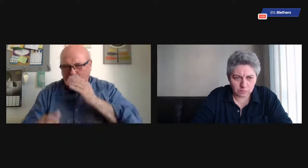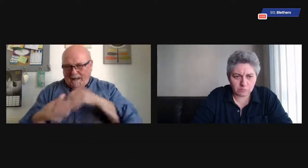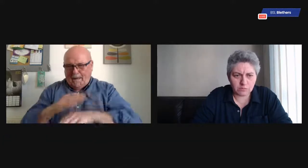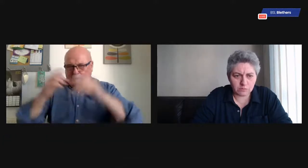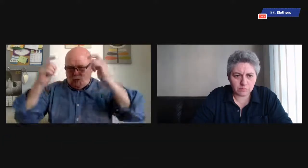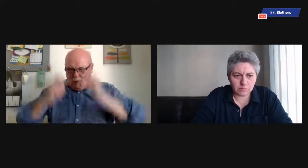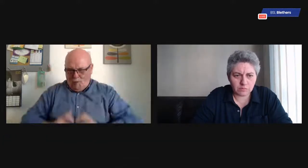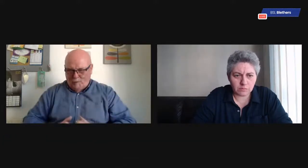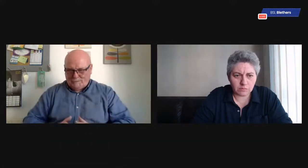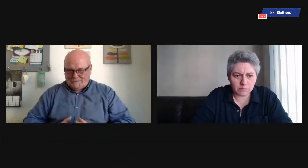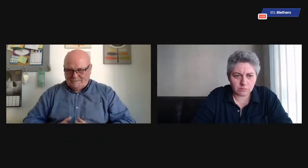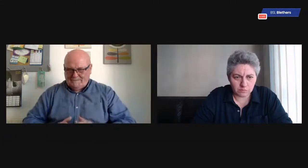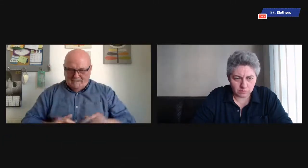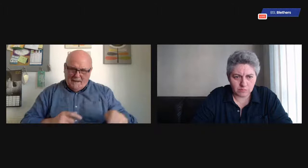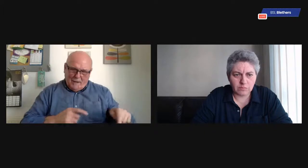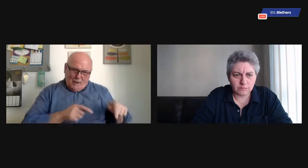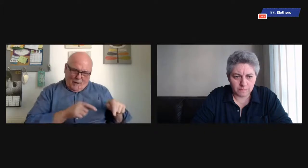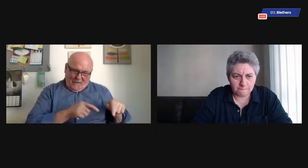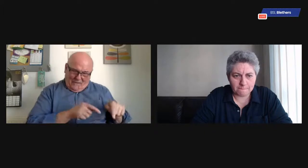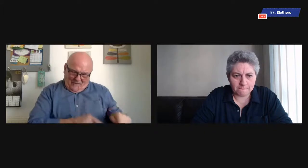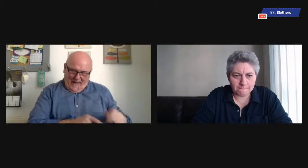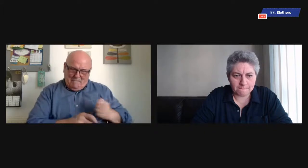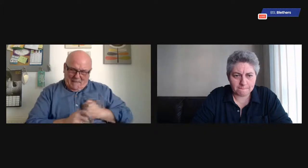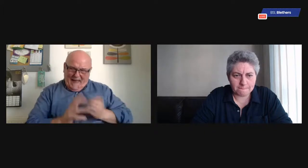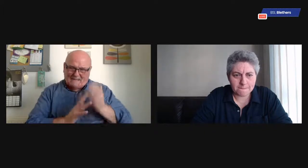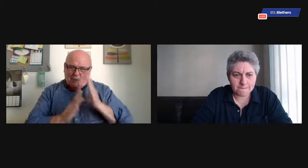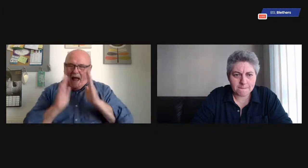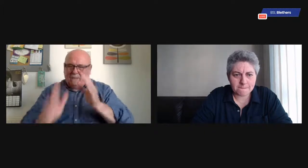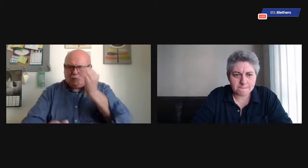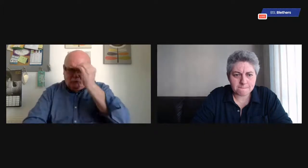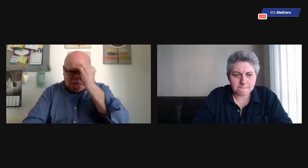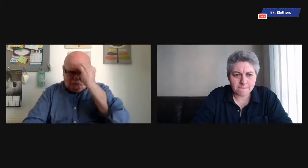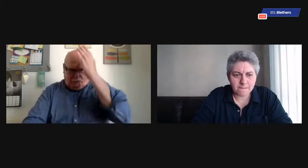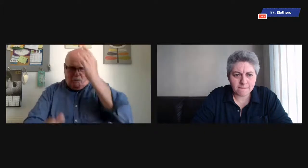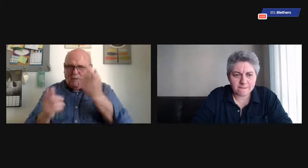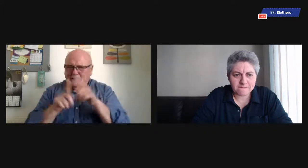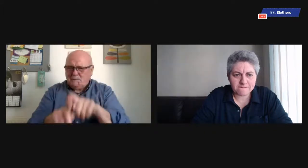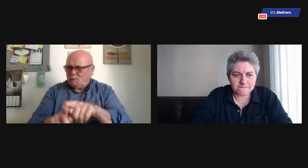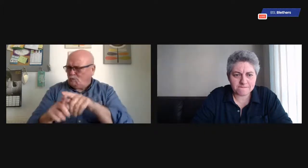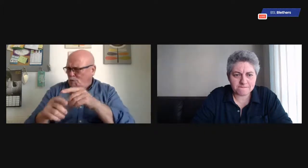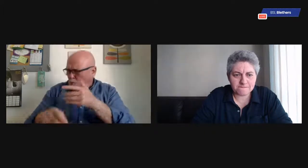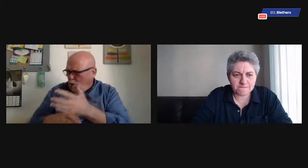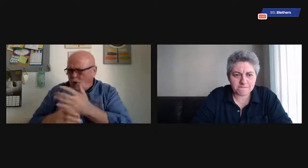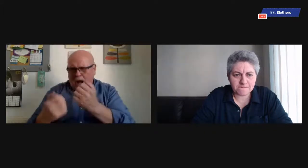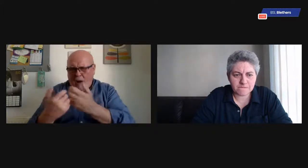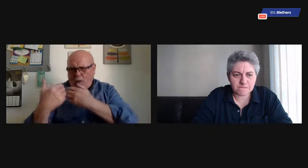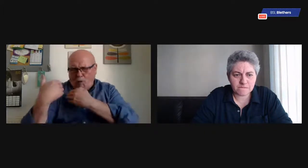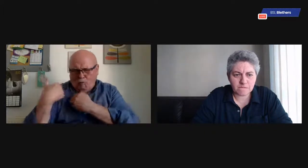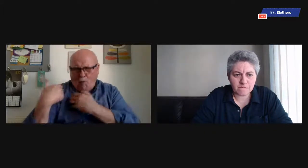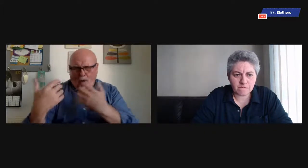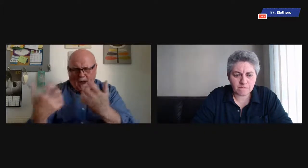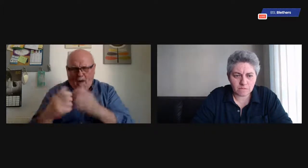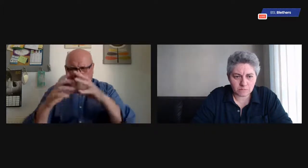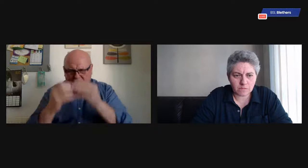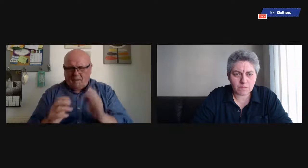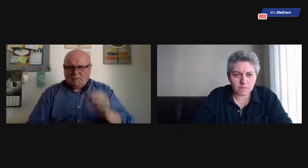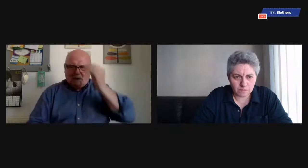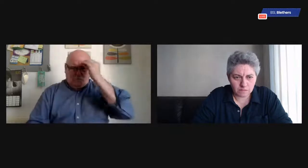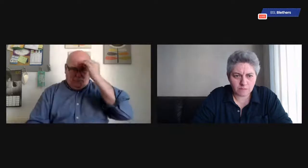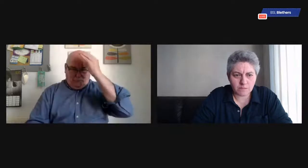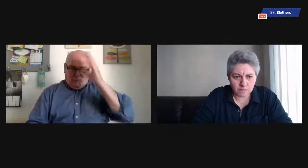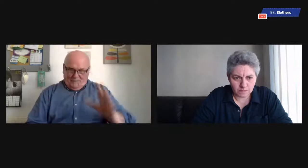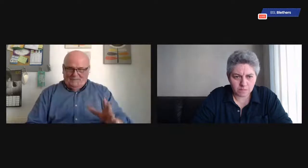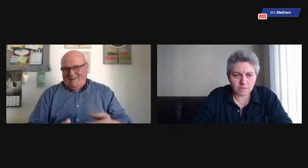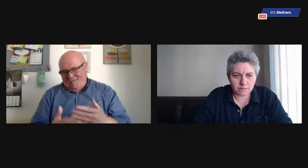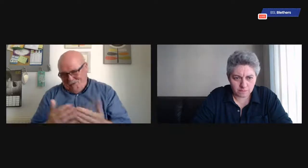that interpreter to be my ears when we're in court. I need that interpreter to listen to what's happening, and I